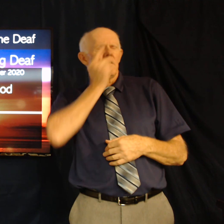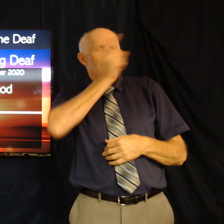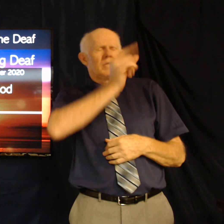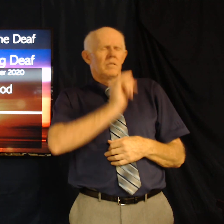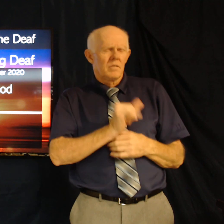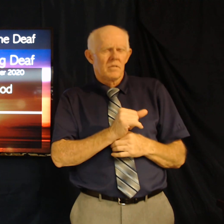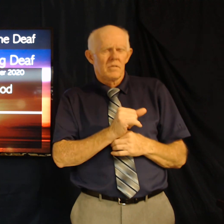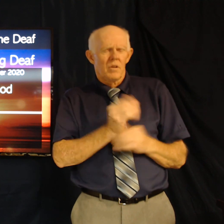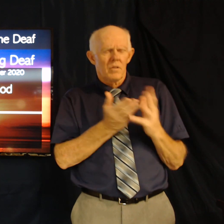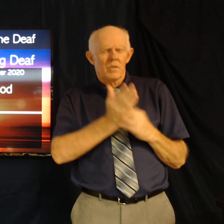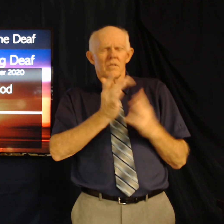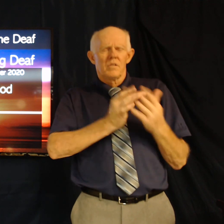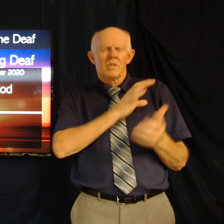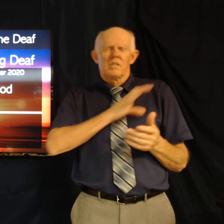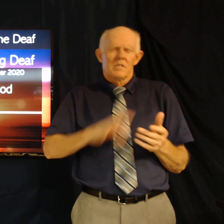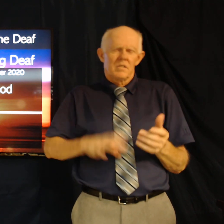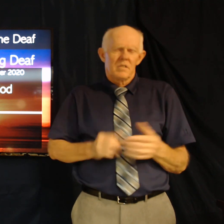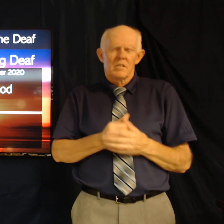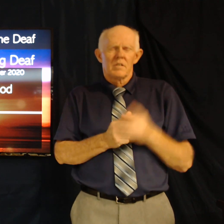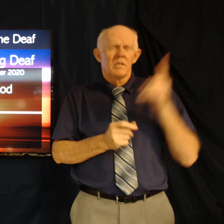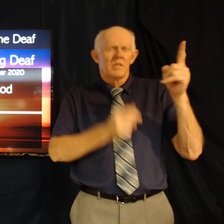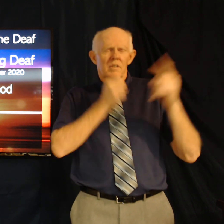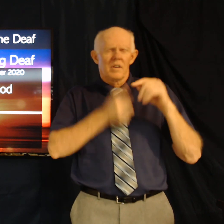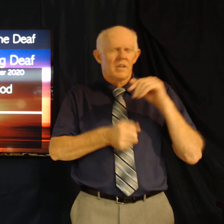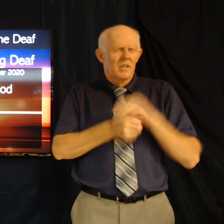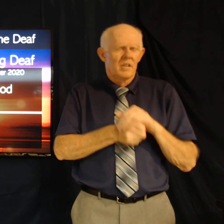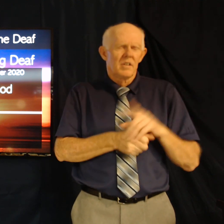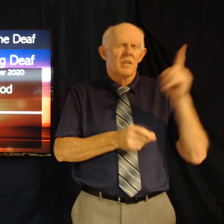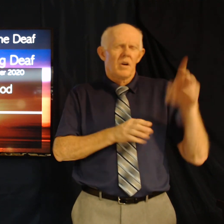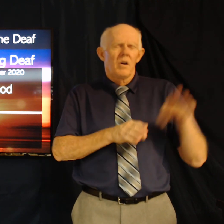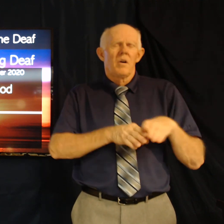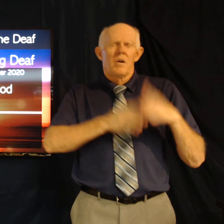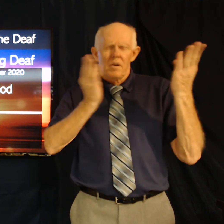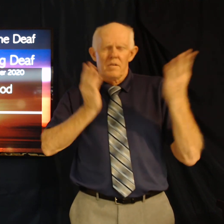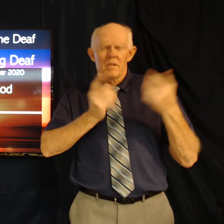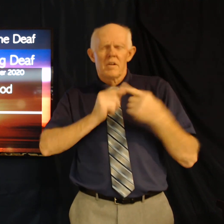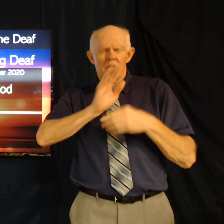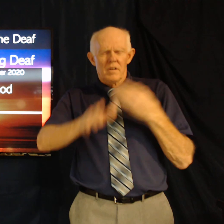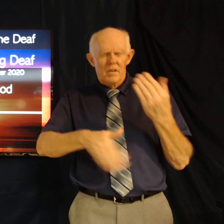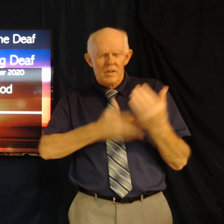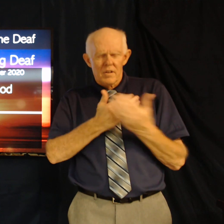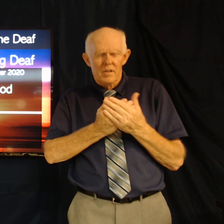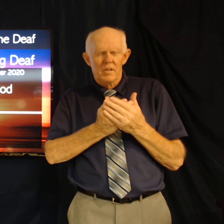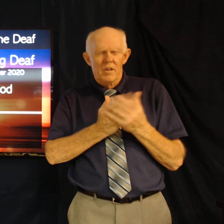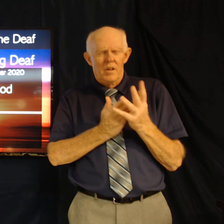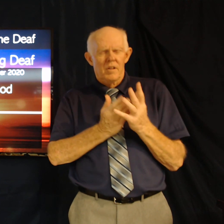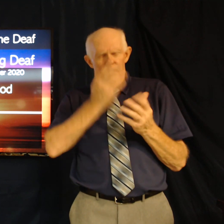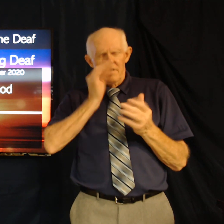We know you through Christ. We know we can't hide from you. We're